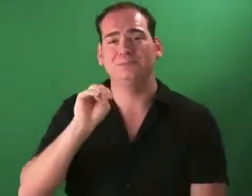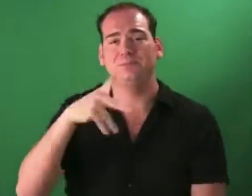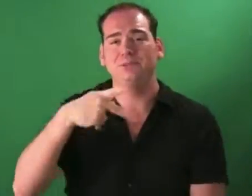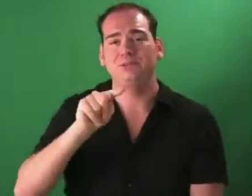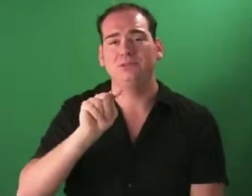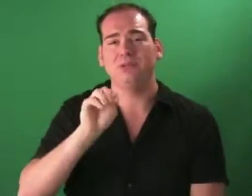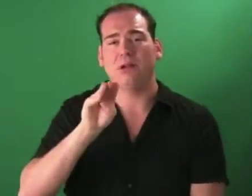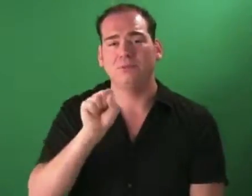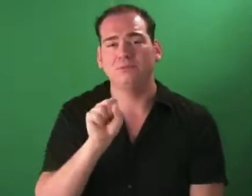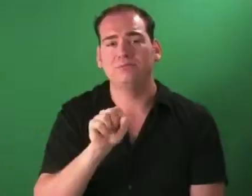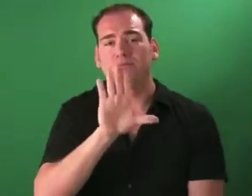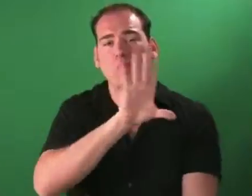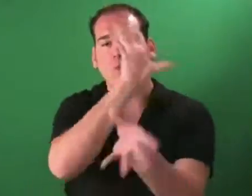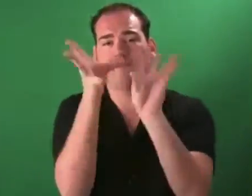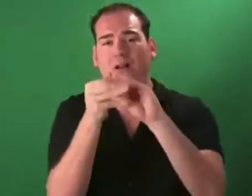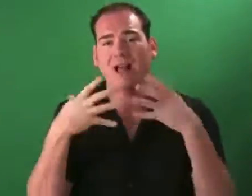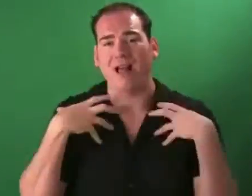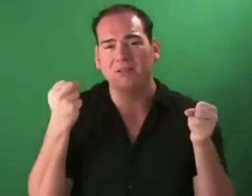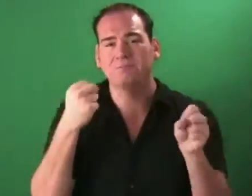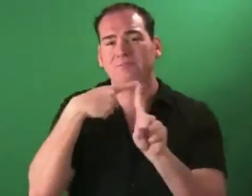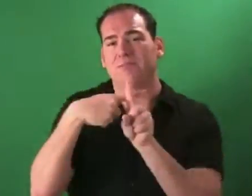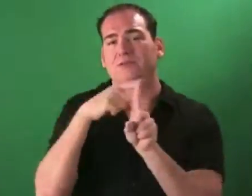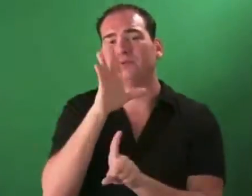is to stop it from spreading to the rest of your body.